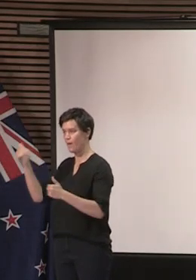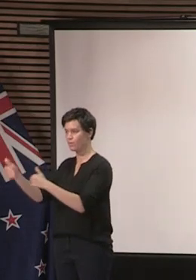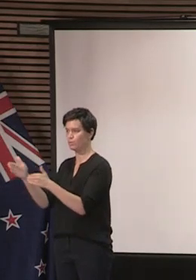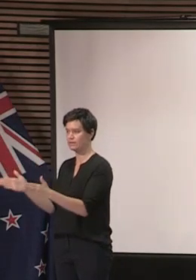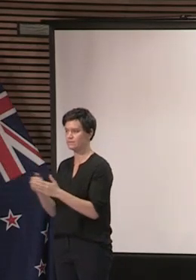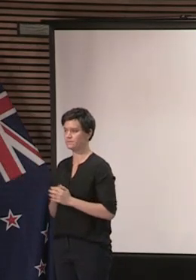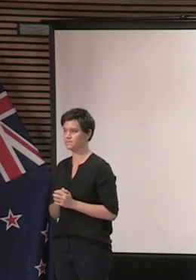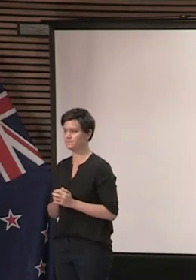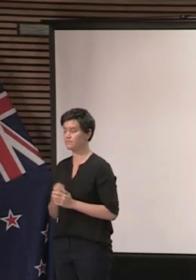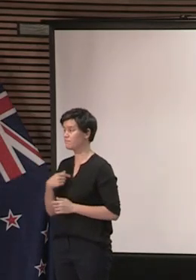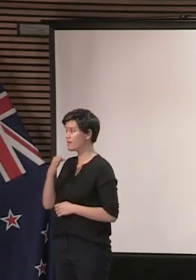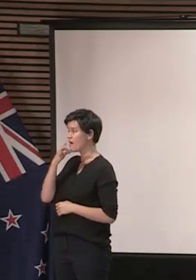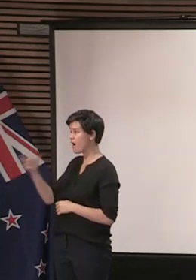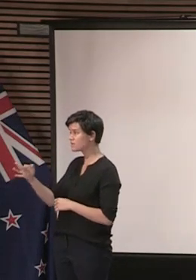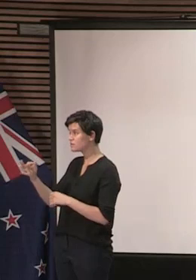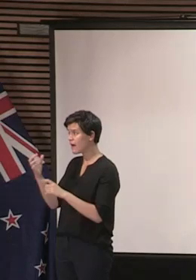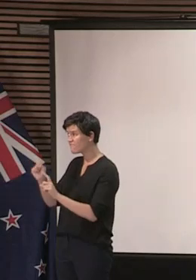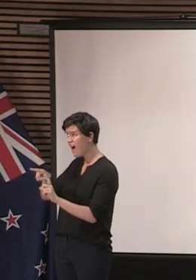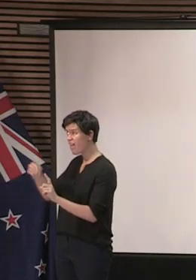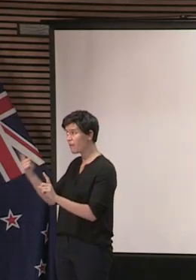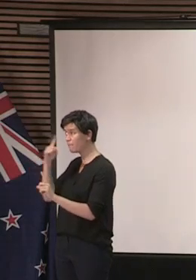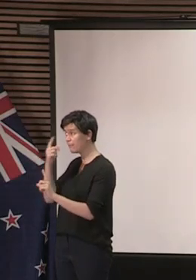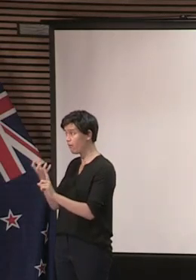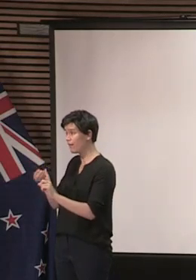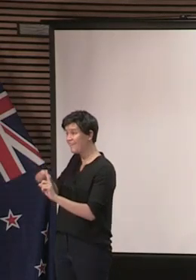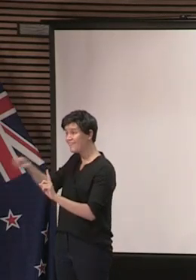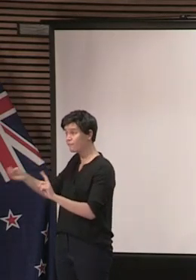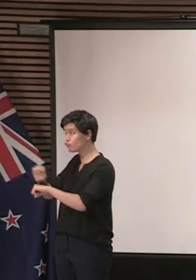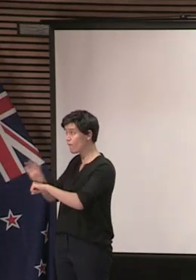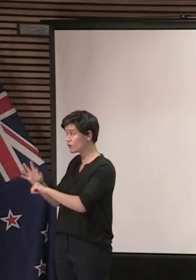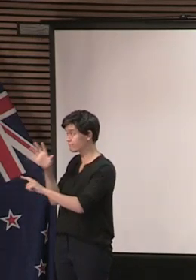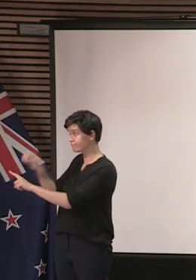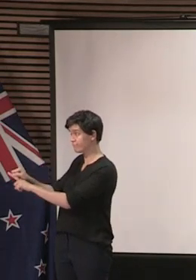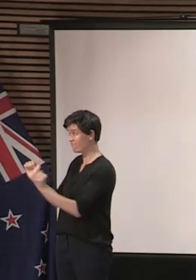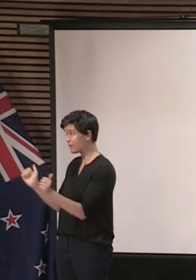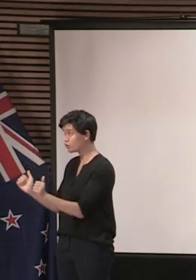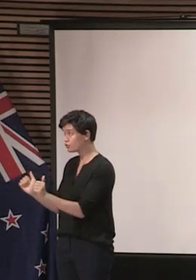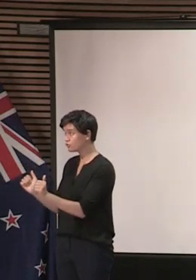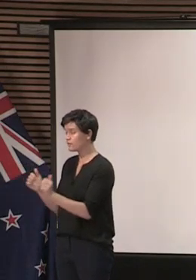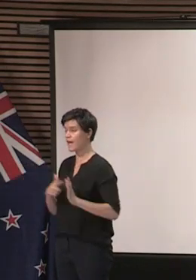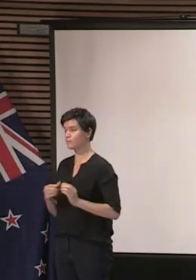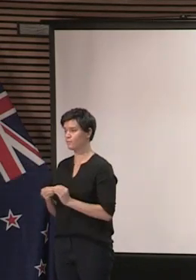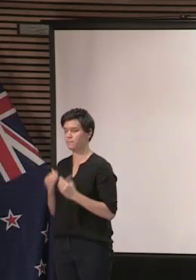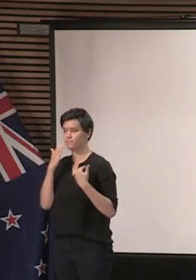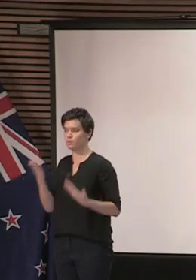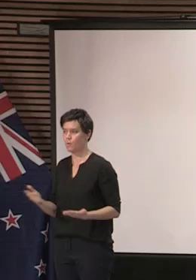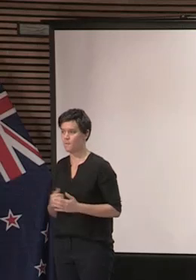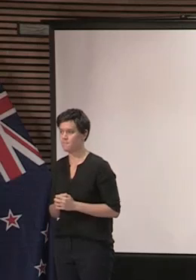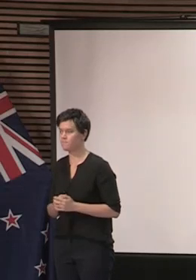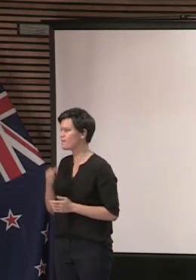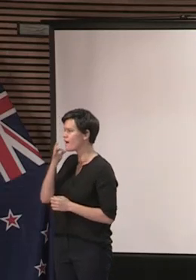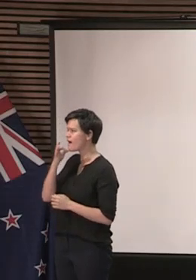that case are self-isolating? No, I don't know, but we can get that information. Bloomfield, how concerned are you about that transmission within